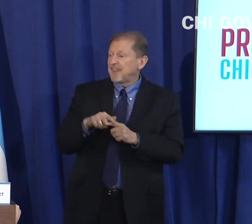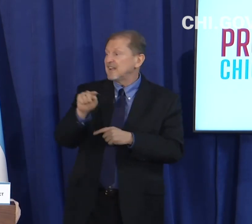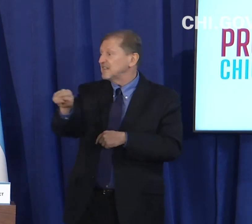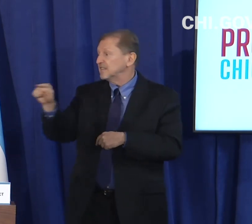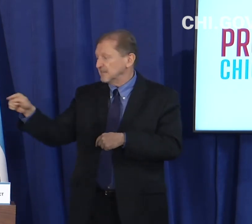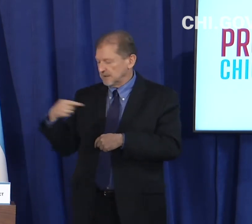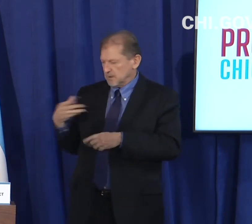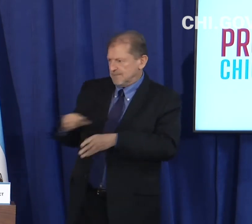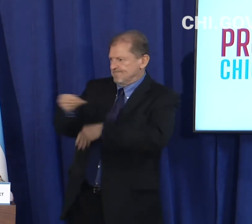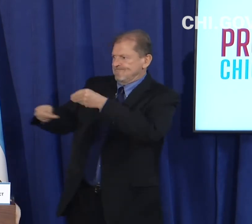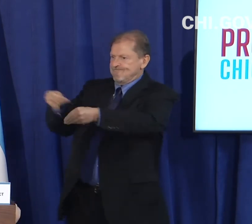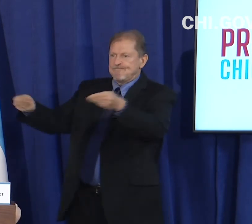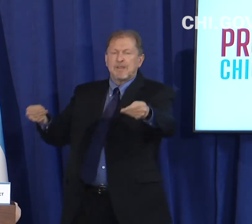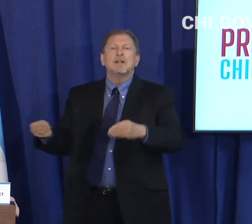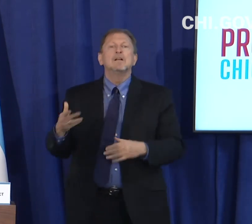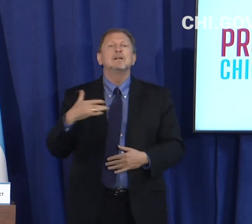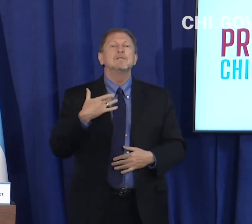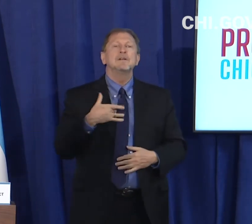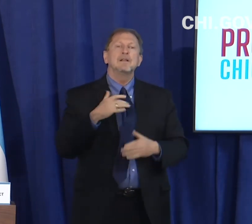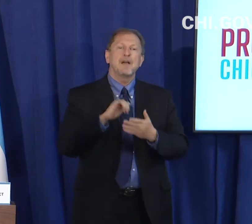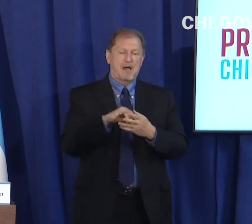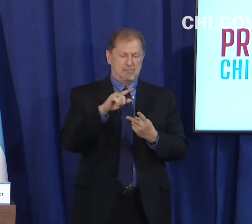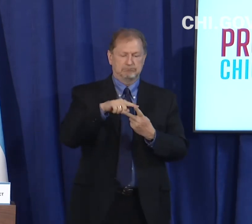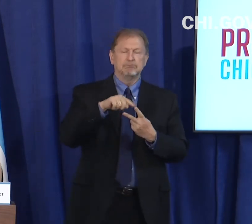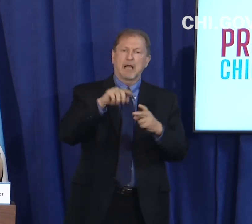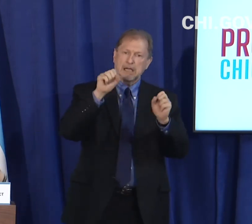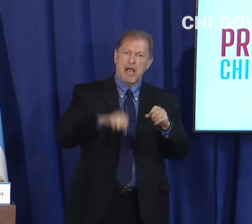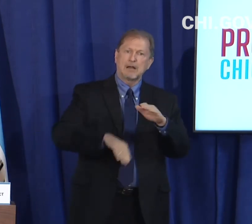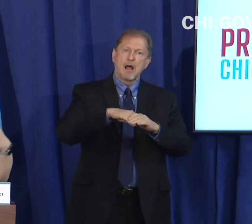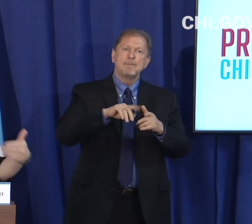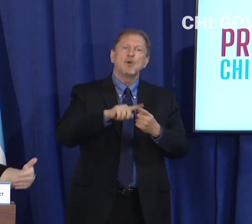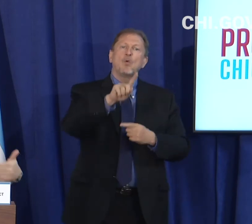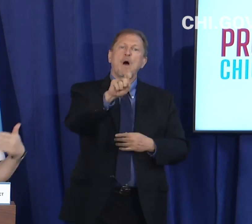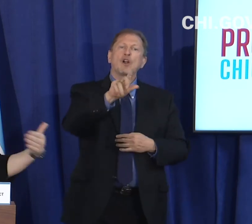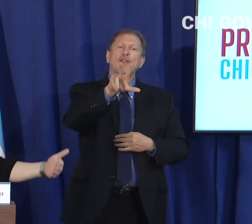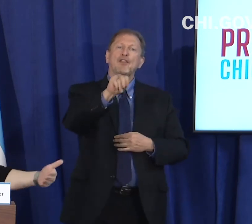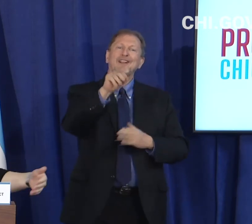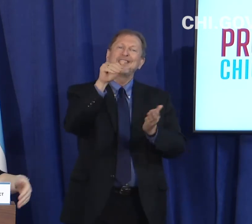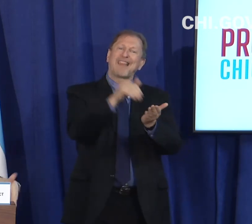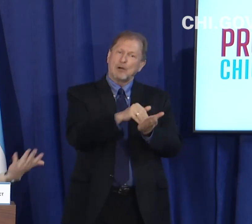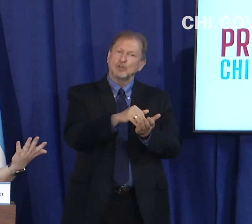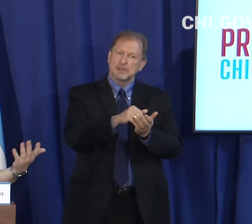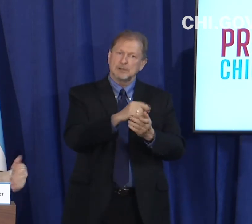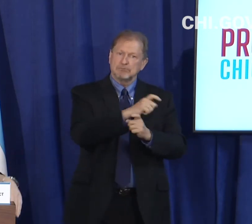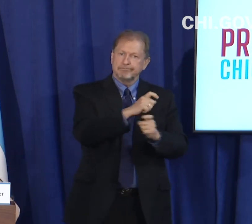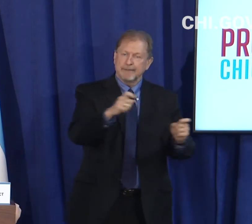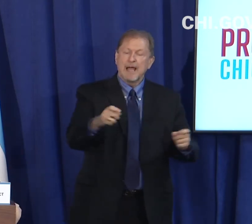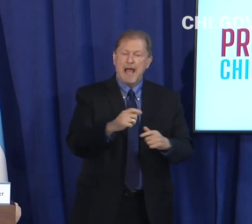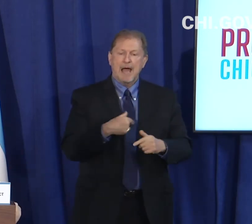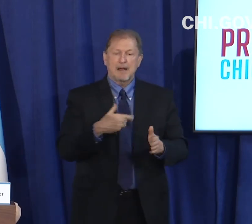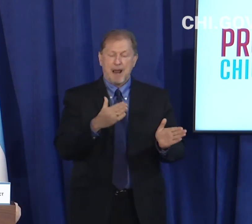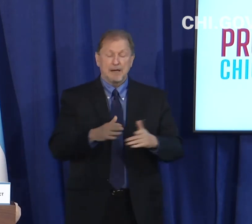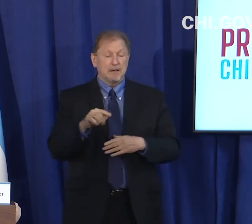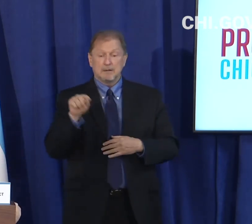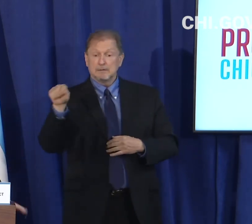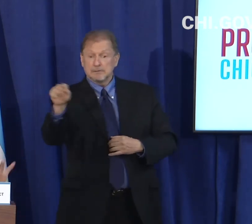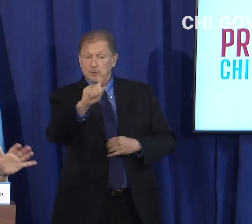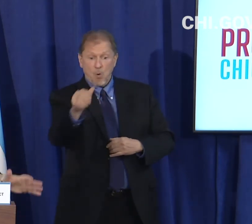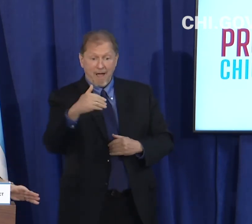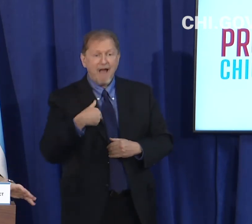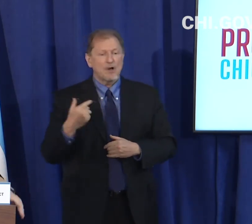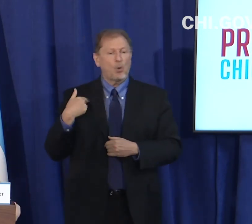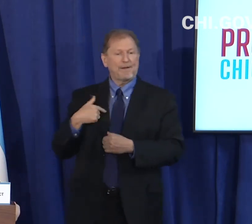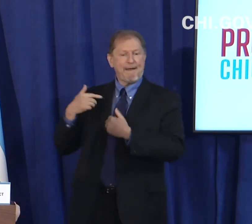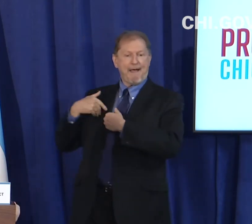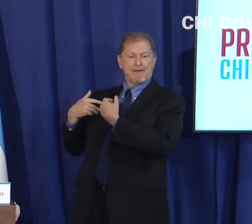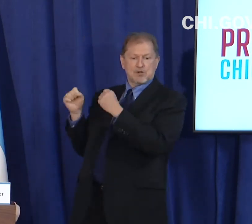doses at a time, even of the ultra-cold, and have plans to be distributing to the many hospitals that don't have that ultra-cold capacity. There's a